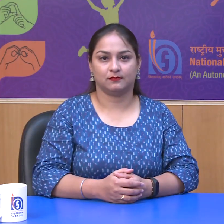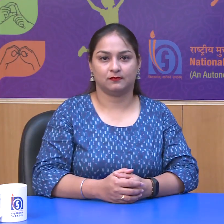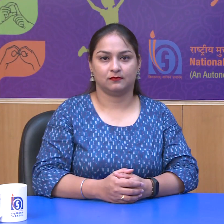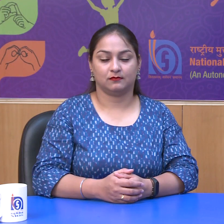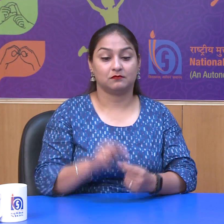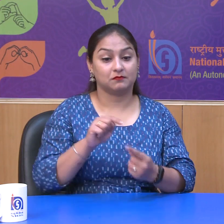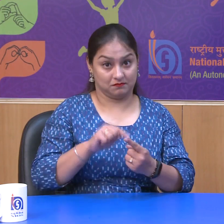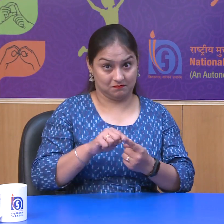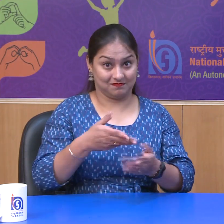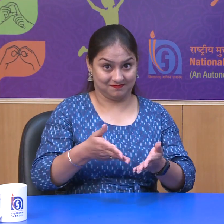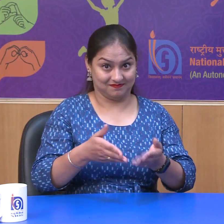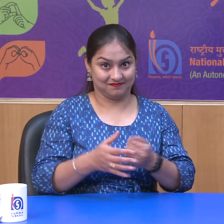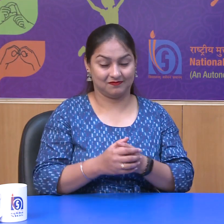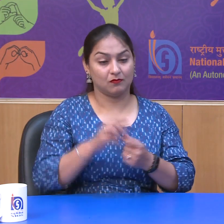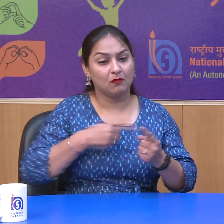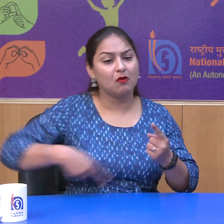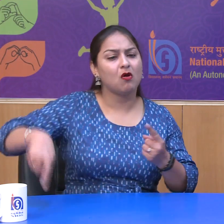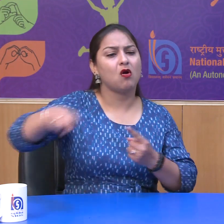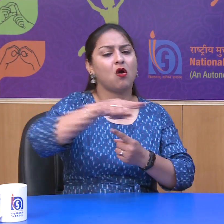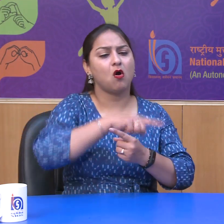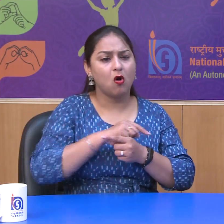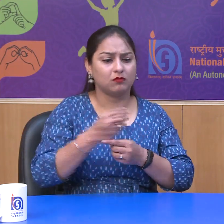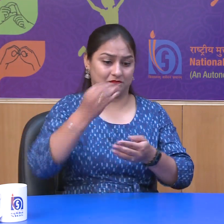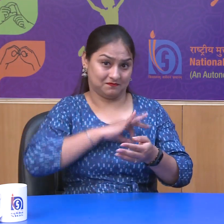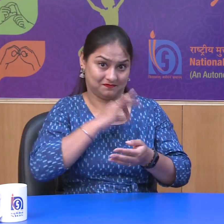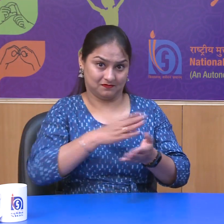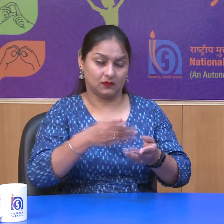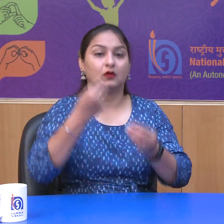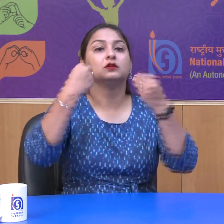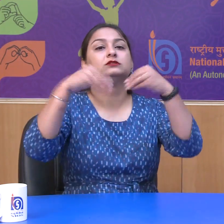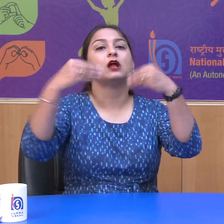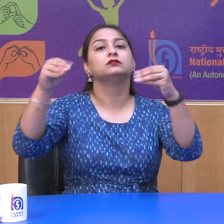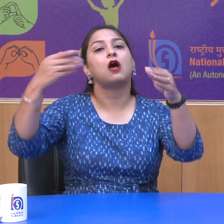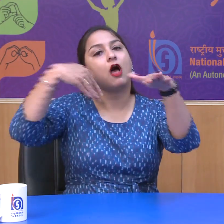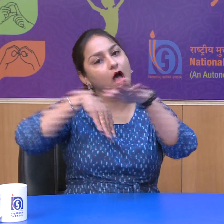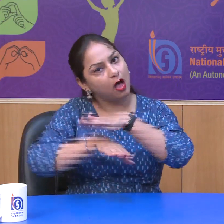In this case, most of the produce is sold in the market for earning money.